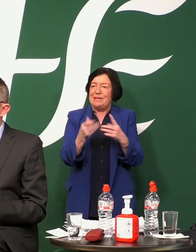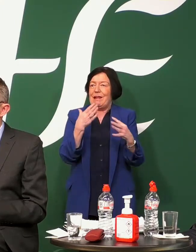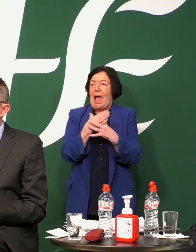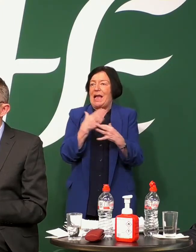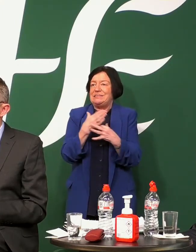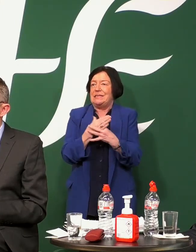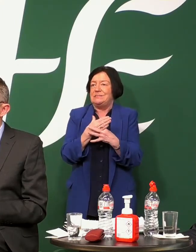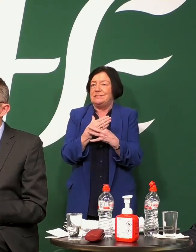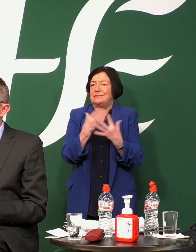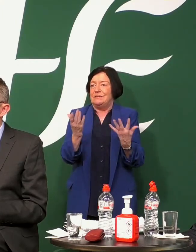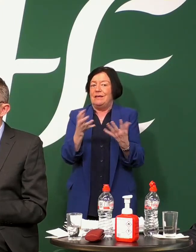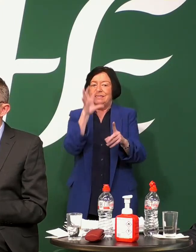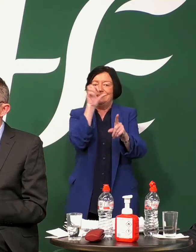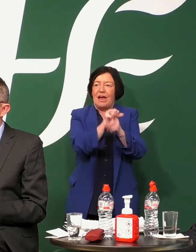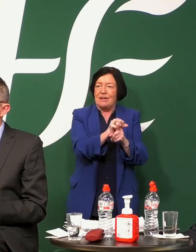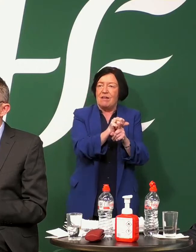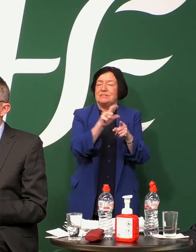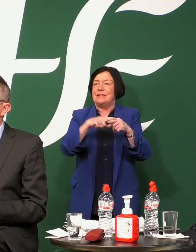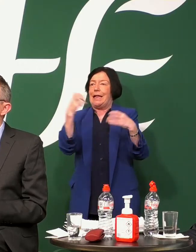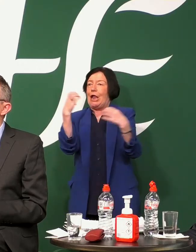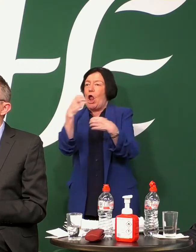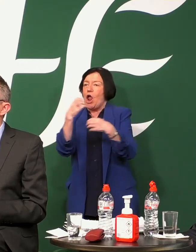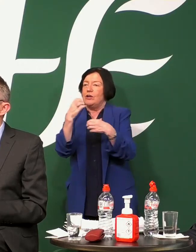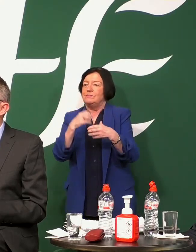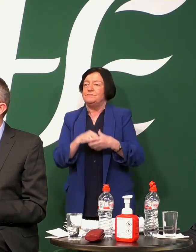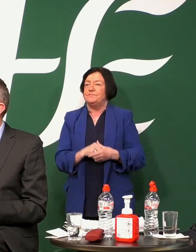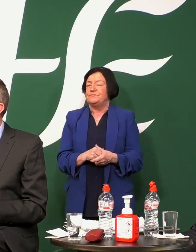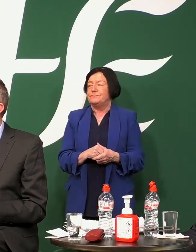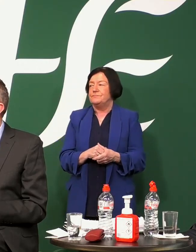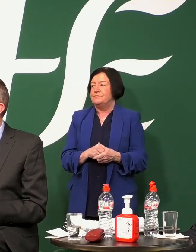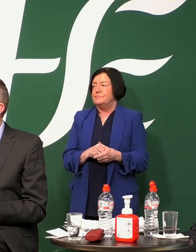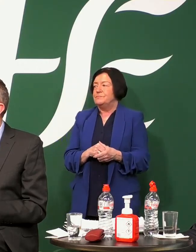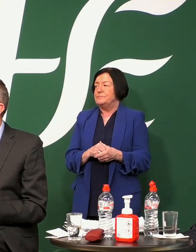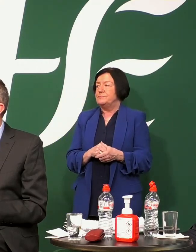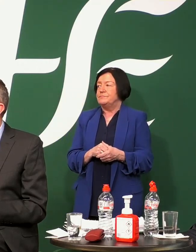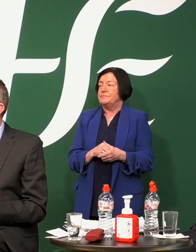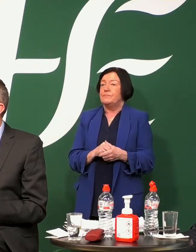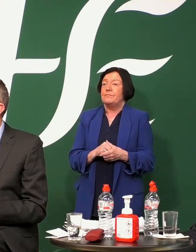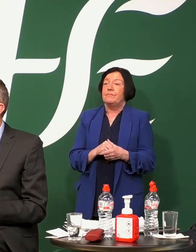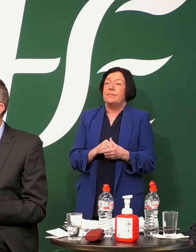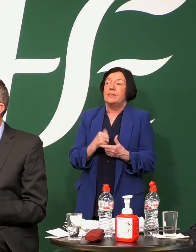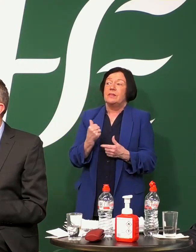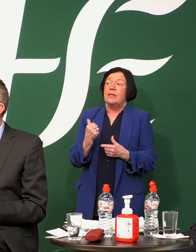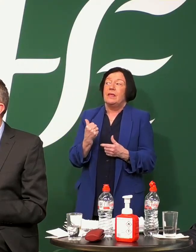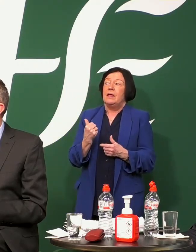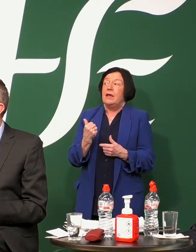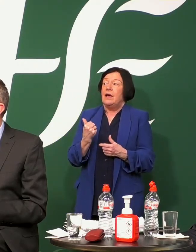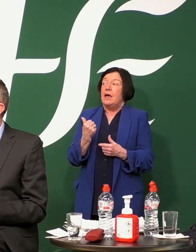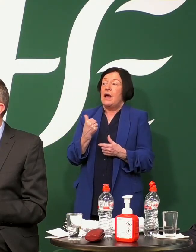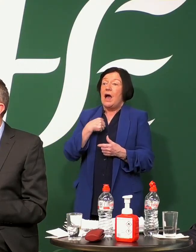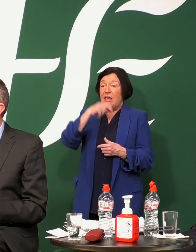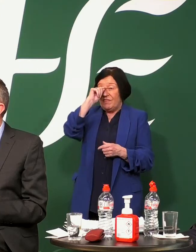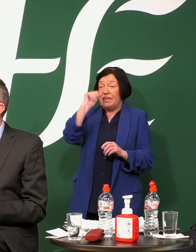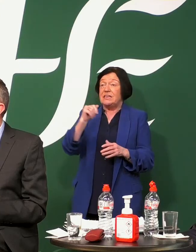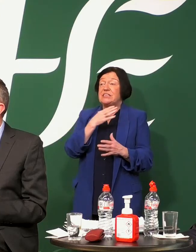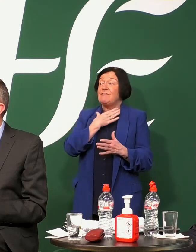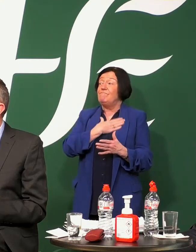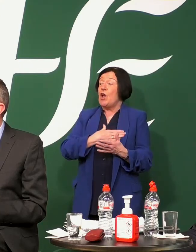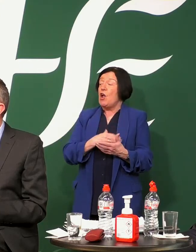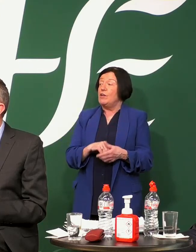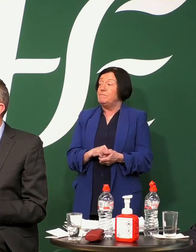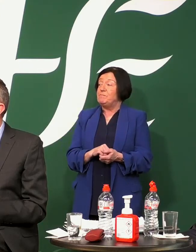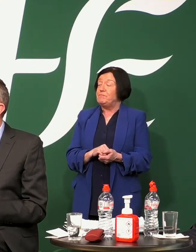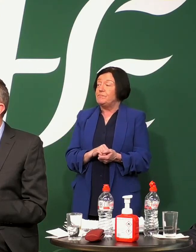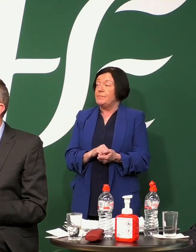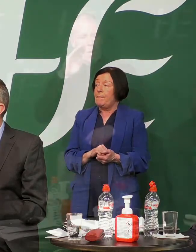ambulatory diagnostics and care. I think it's very fair to say that in Beaumont it's quite a big hospital. There's also a lot of access